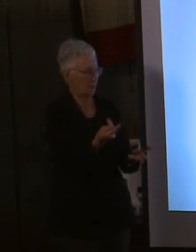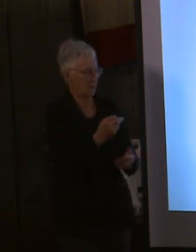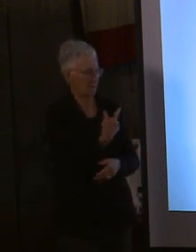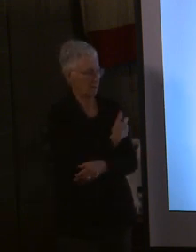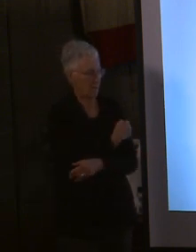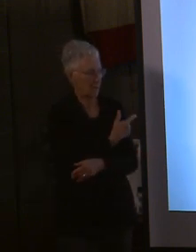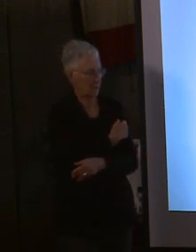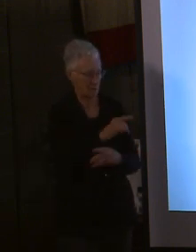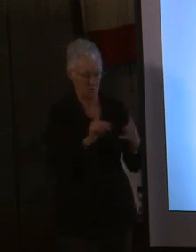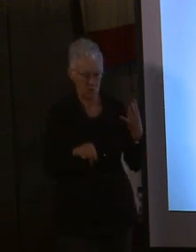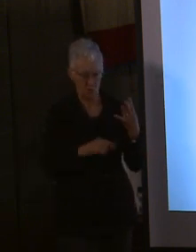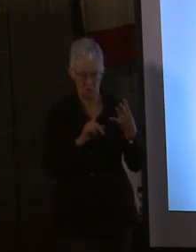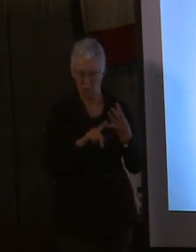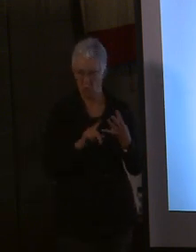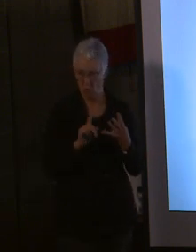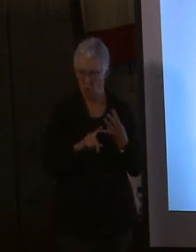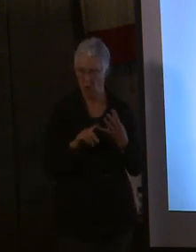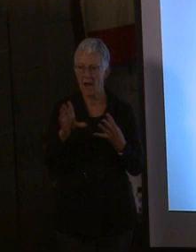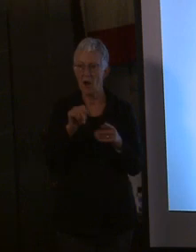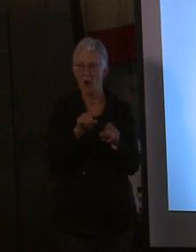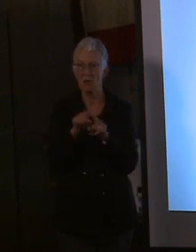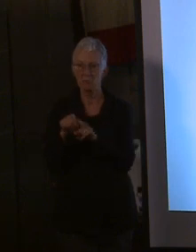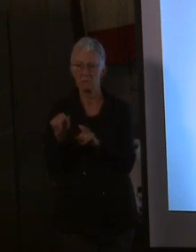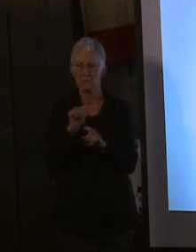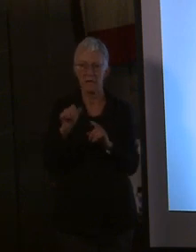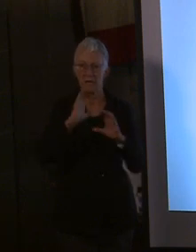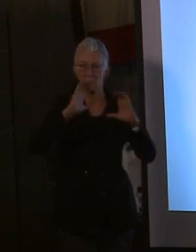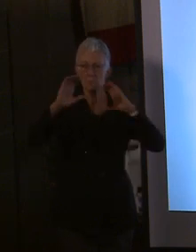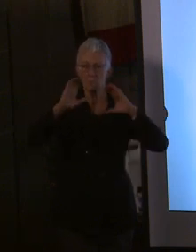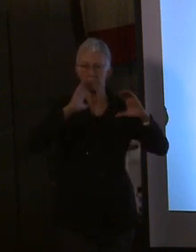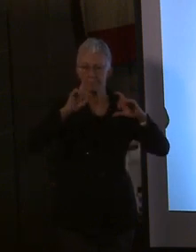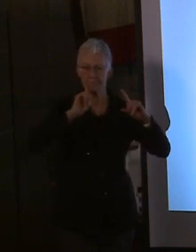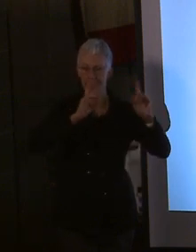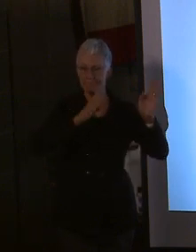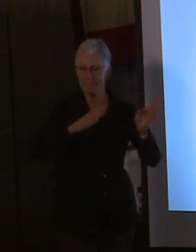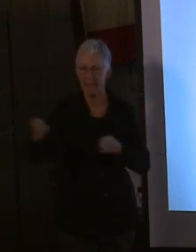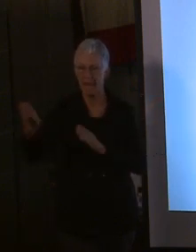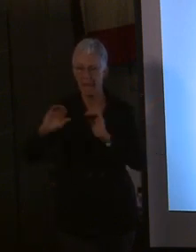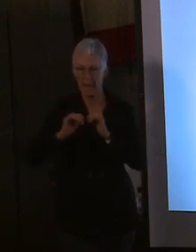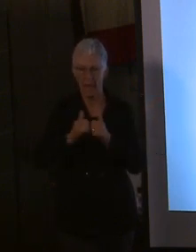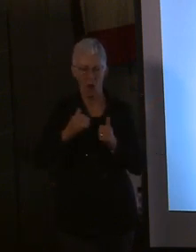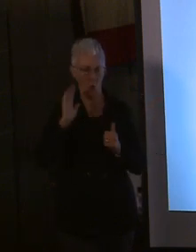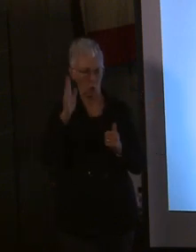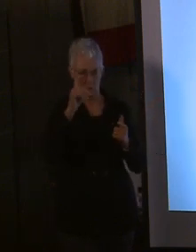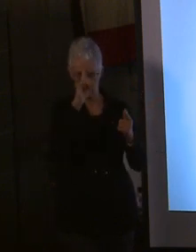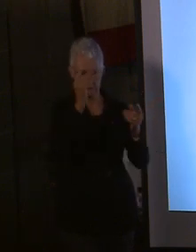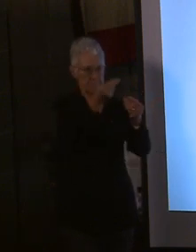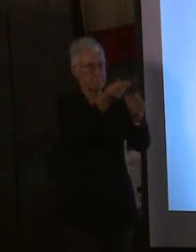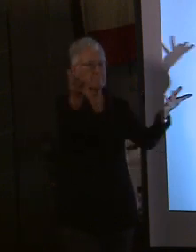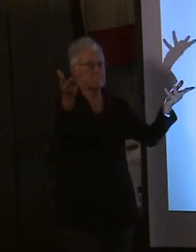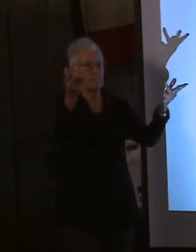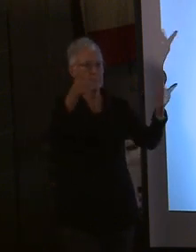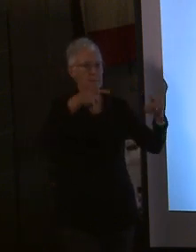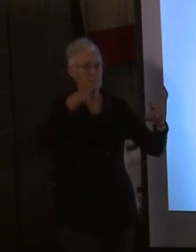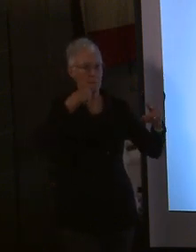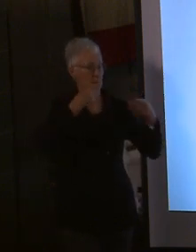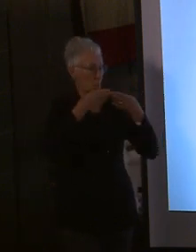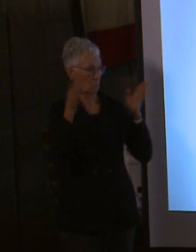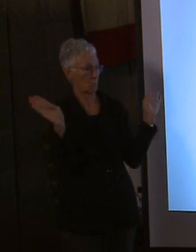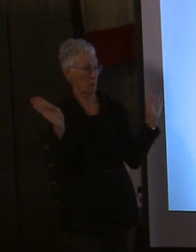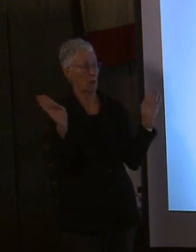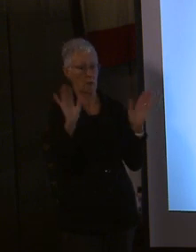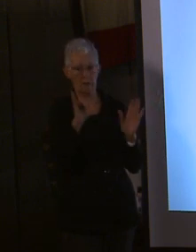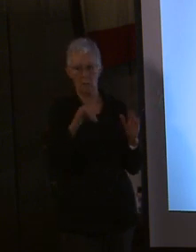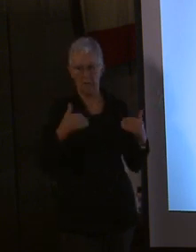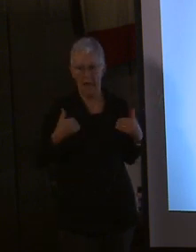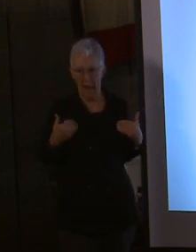The fourth thing is also a communications plan. How will we get the word out to the community about the vaccinations? Who will we be